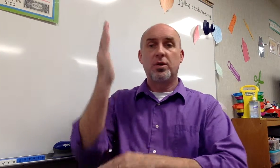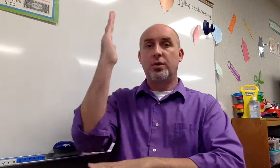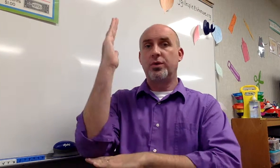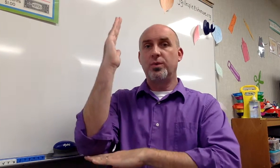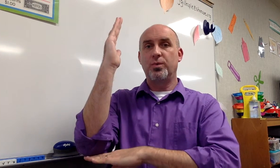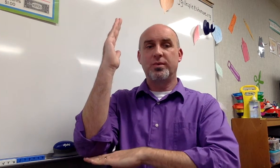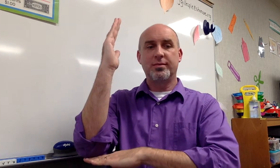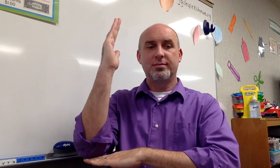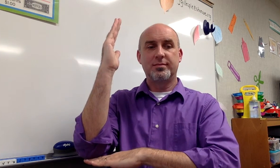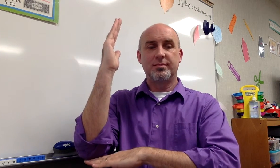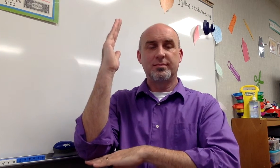noon,